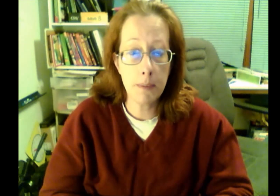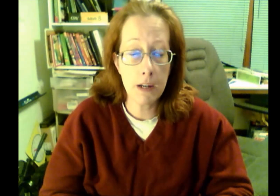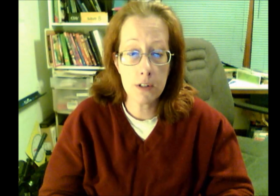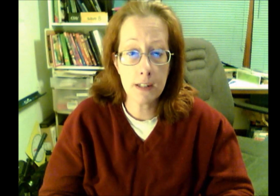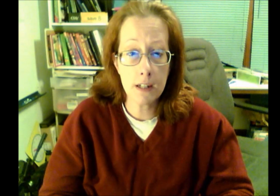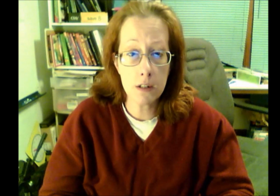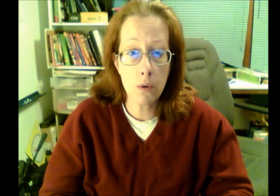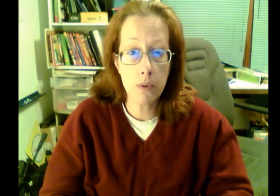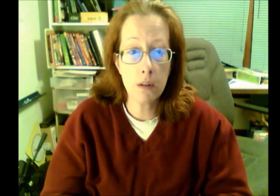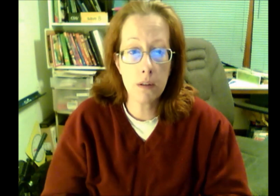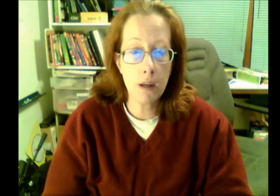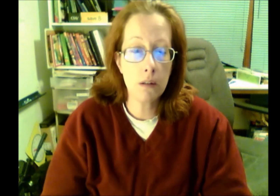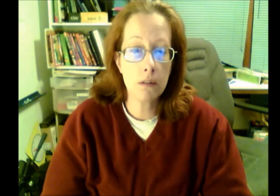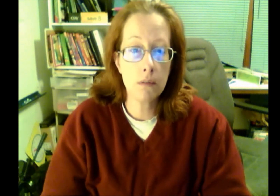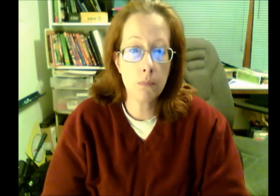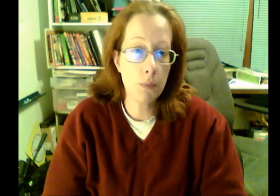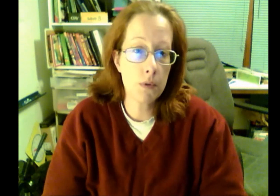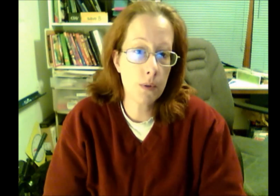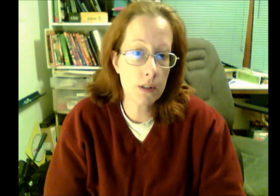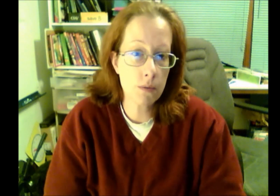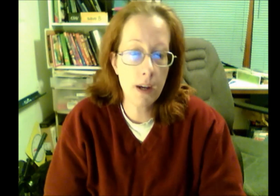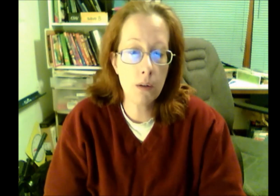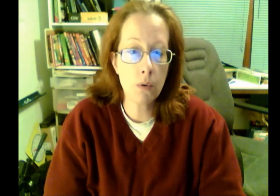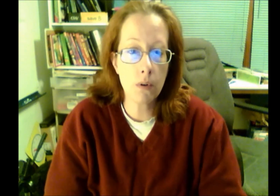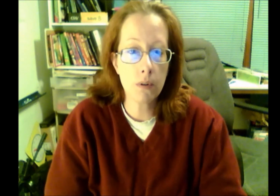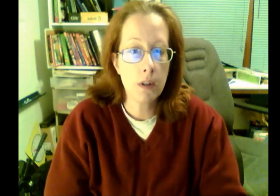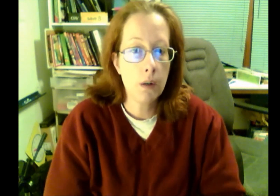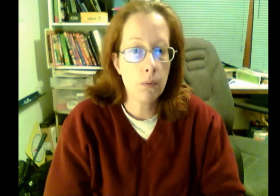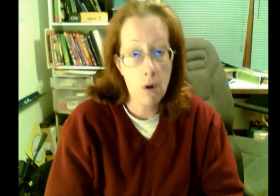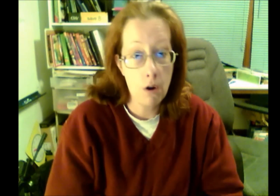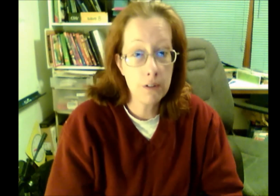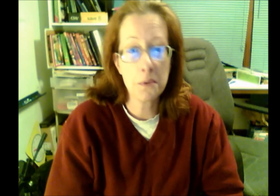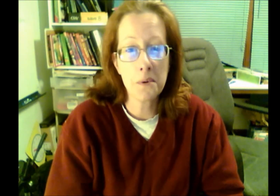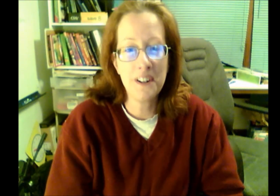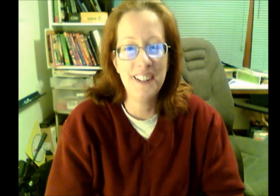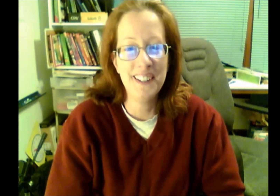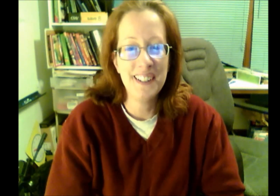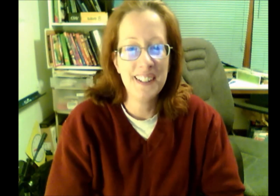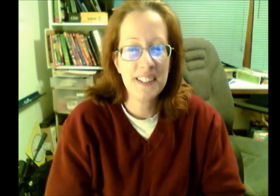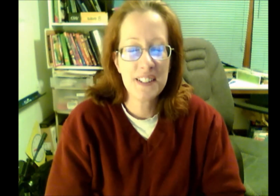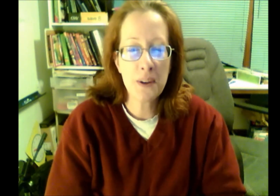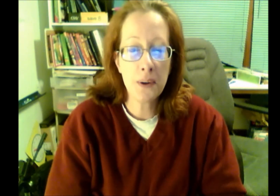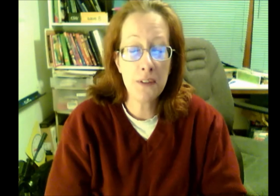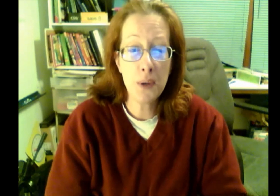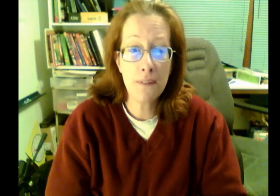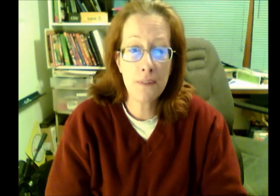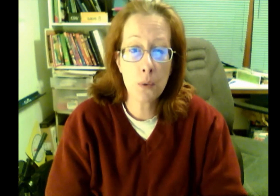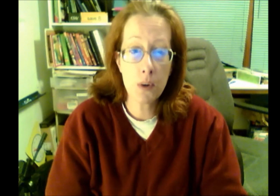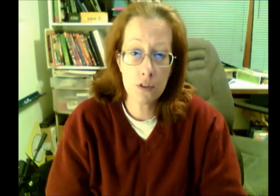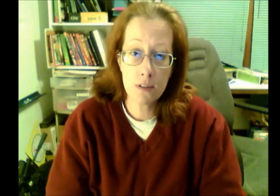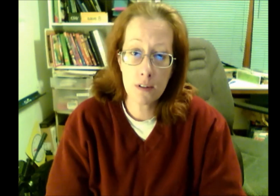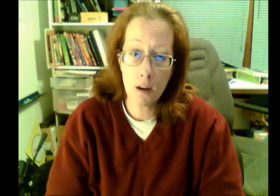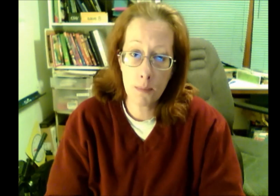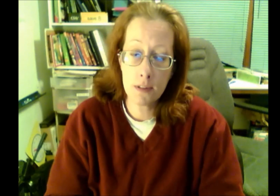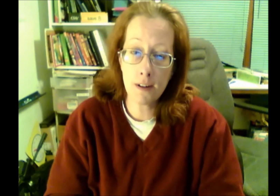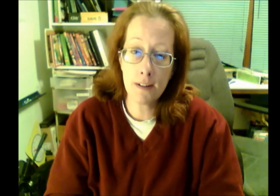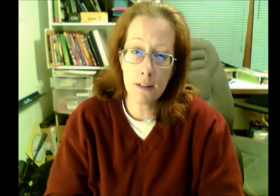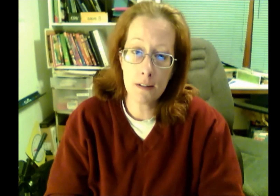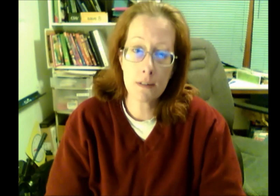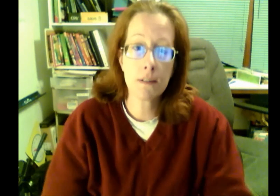just to let us know that what we're doing is right or wrong, or so if you have questions, comments, ideas, leave